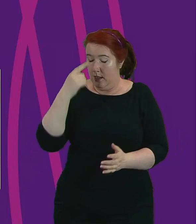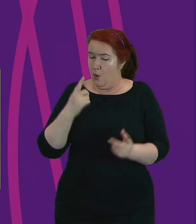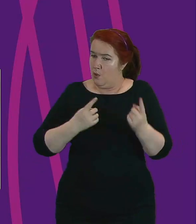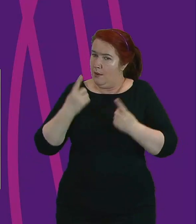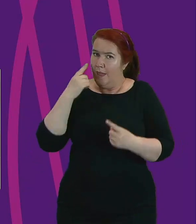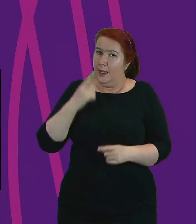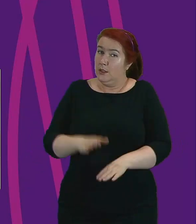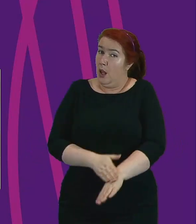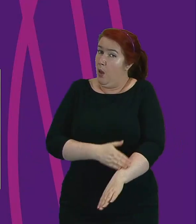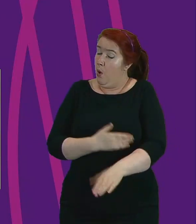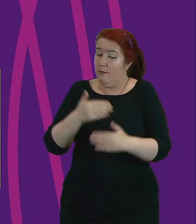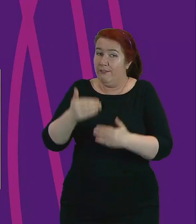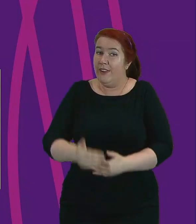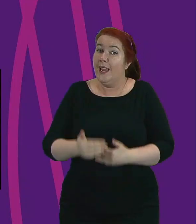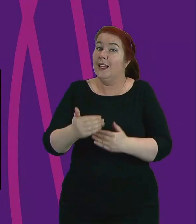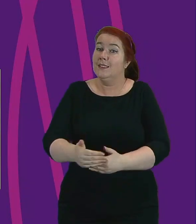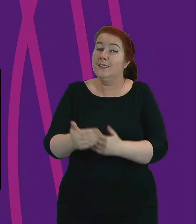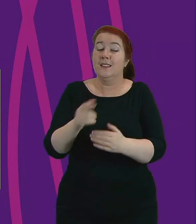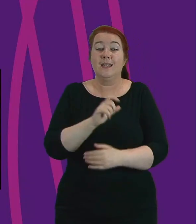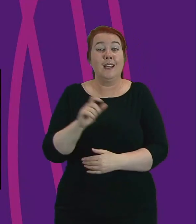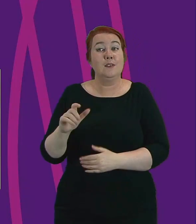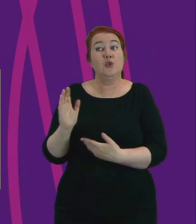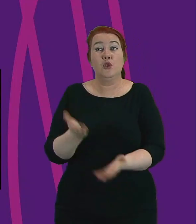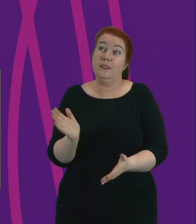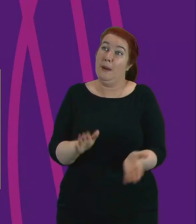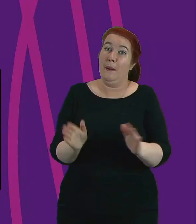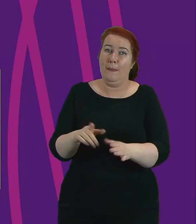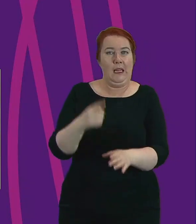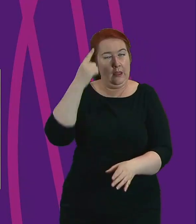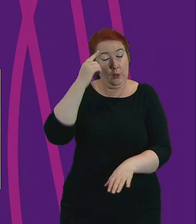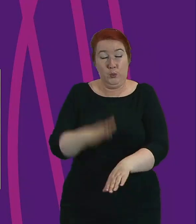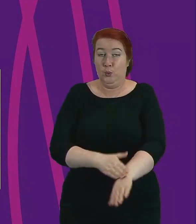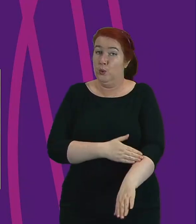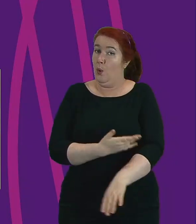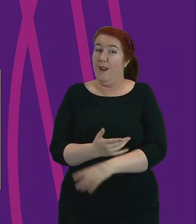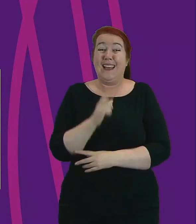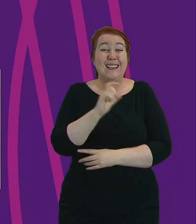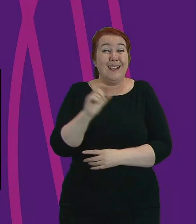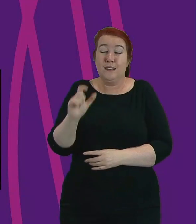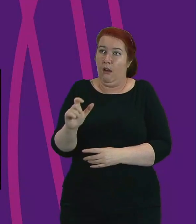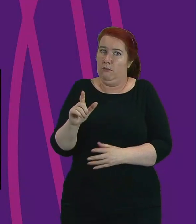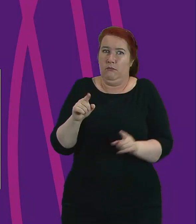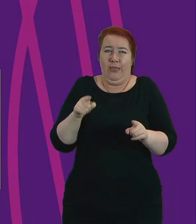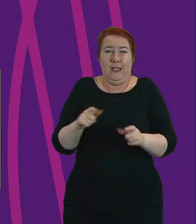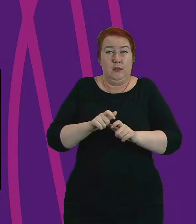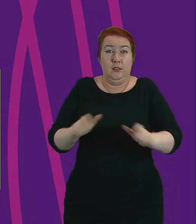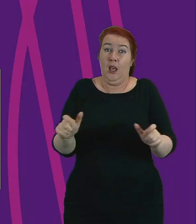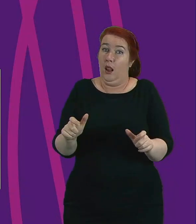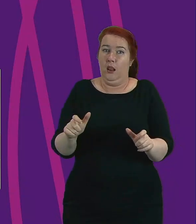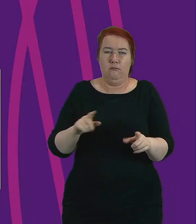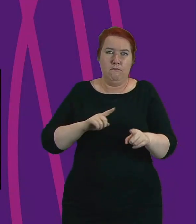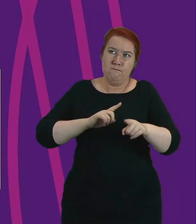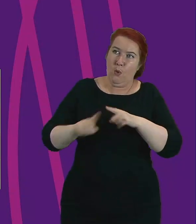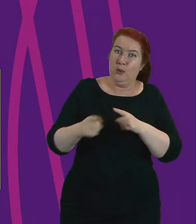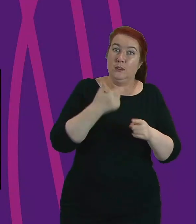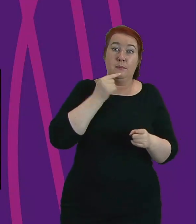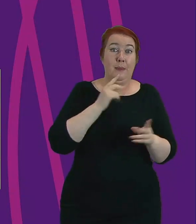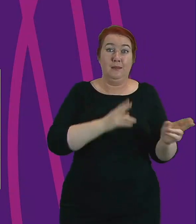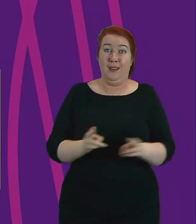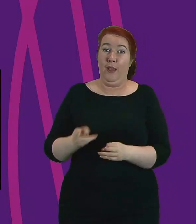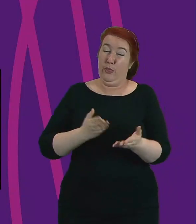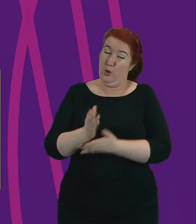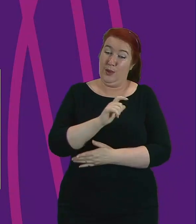phased approach to reopening our cancer services here in Scotland. Cancer remains Scotland's biggest killer, and if we are to